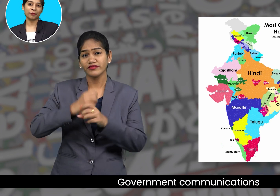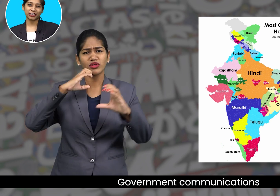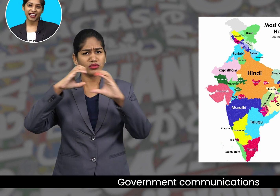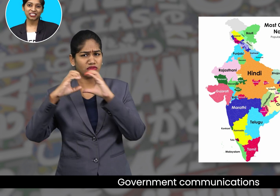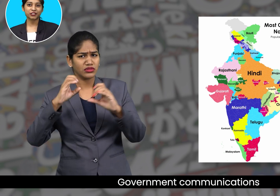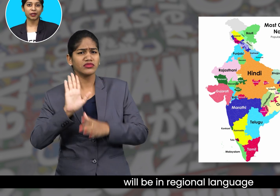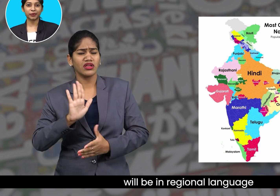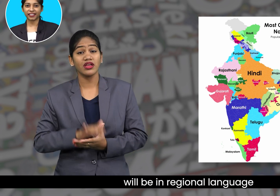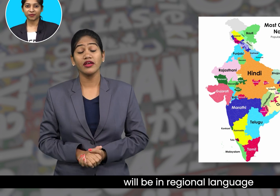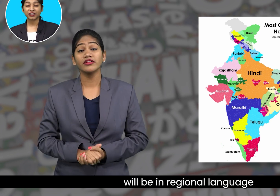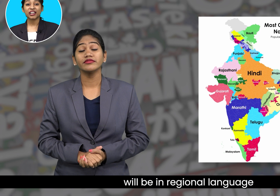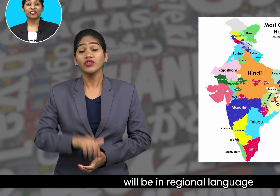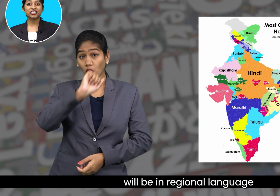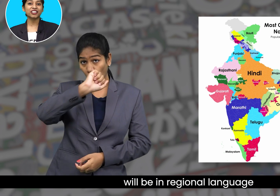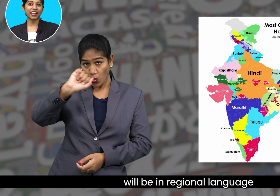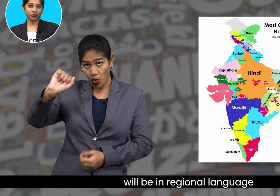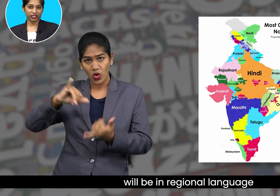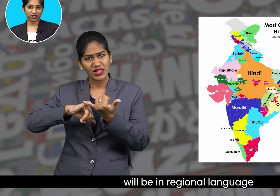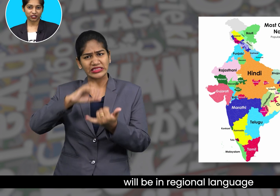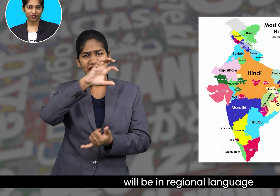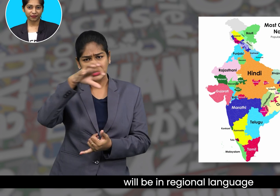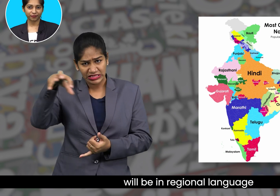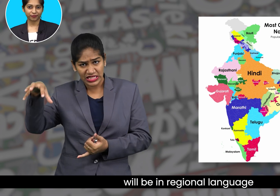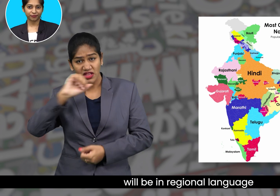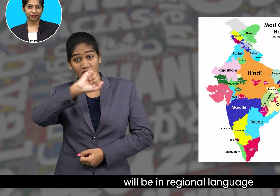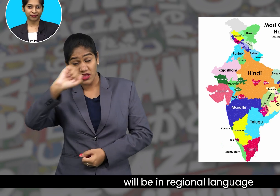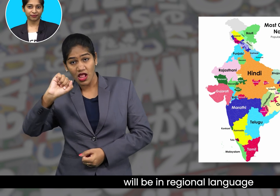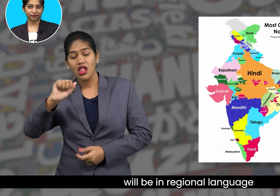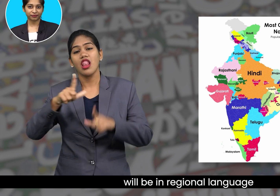Government communications will be in regional language